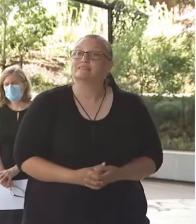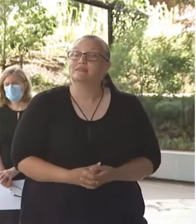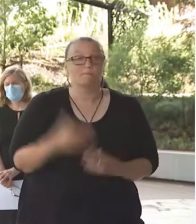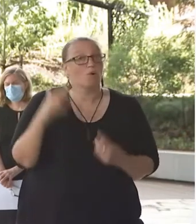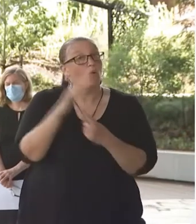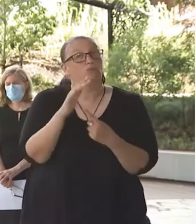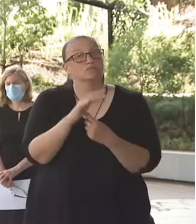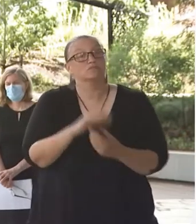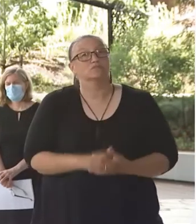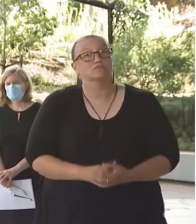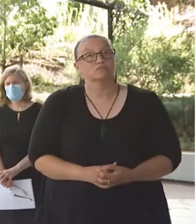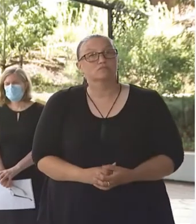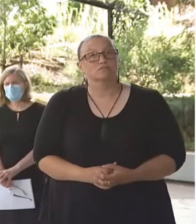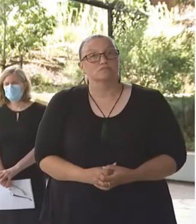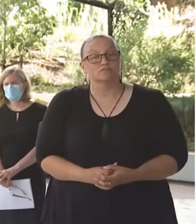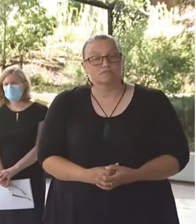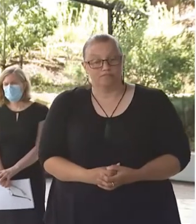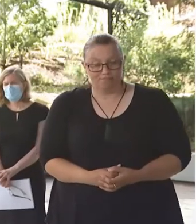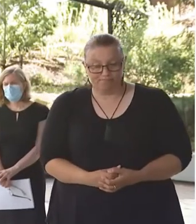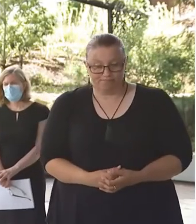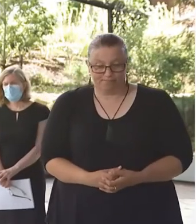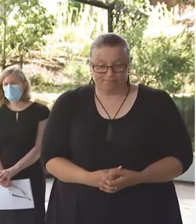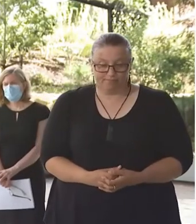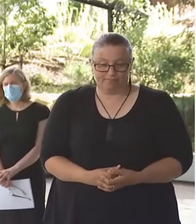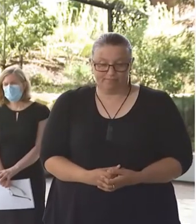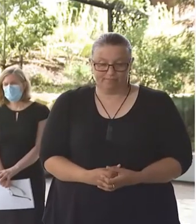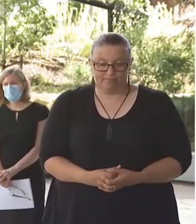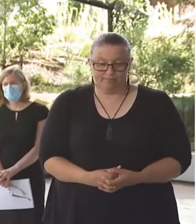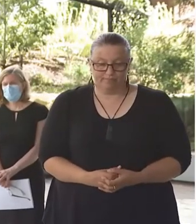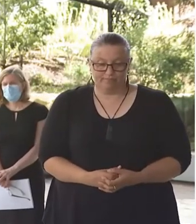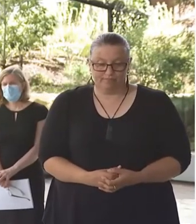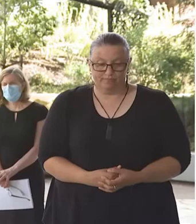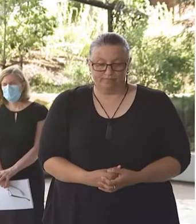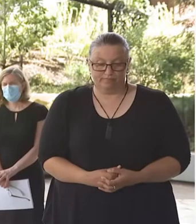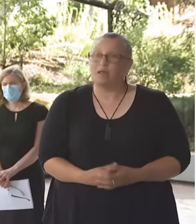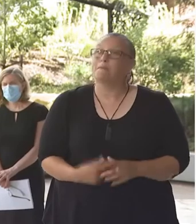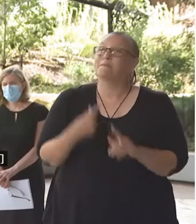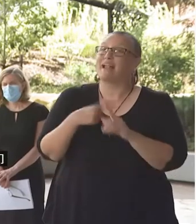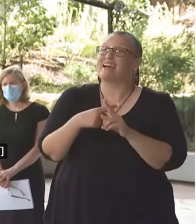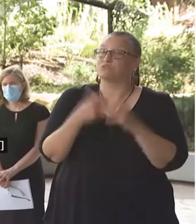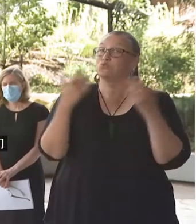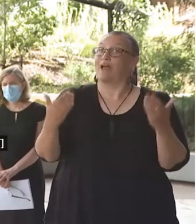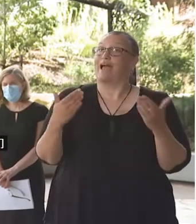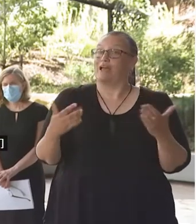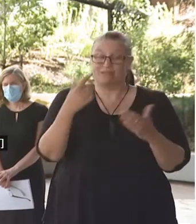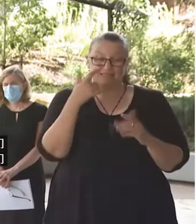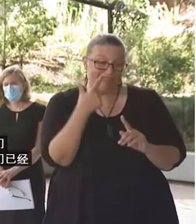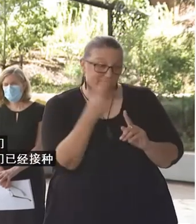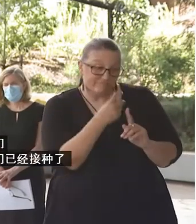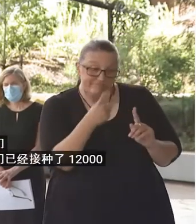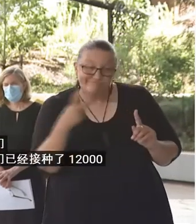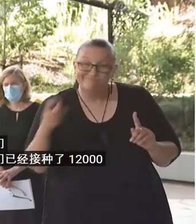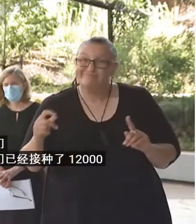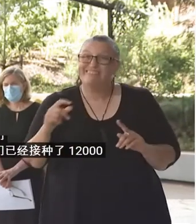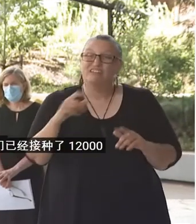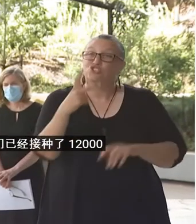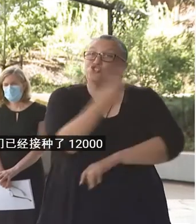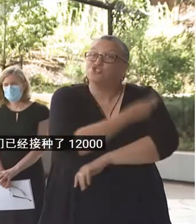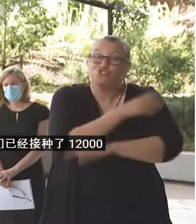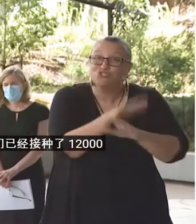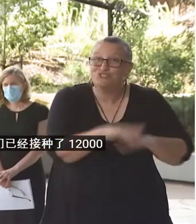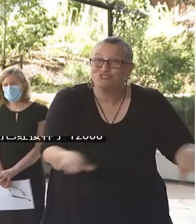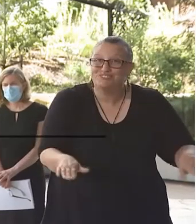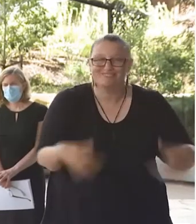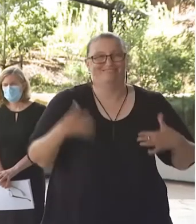certainly it's very pleasing to see, even today, on top of the children that we vaccinated yesterday, and we've done